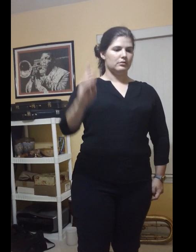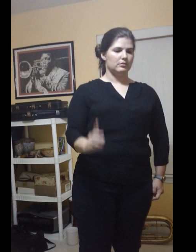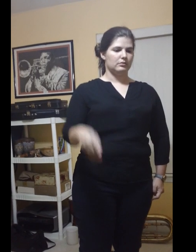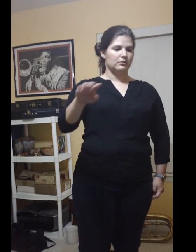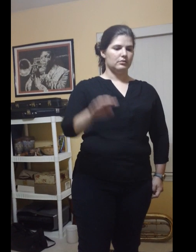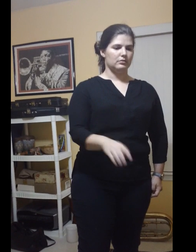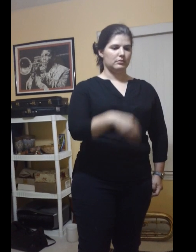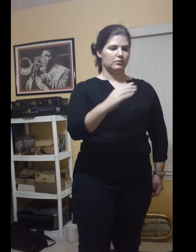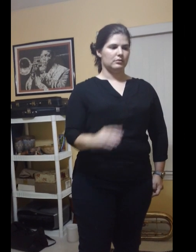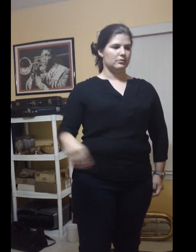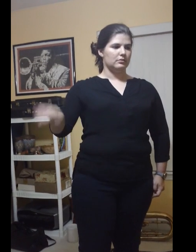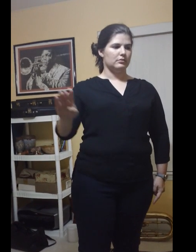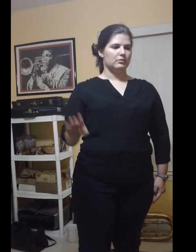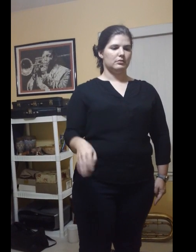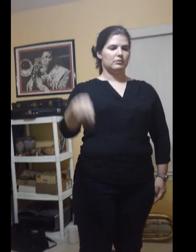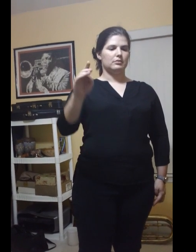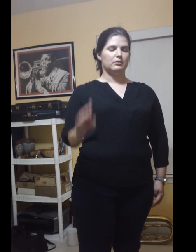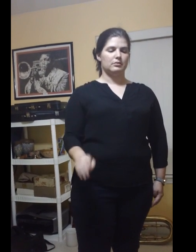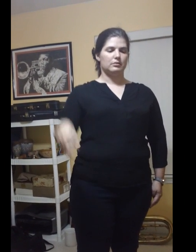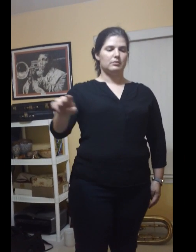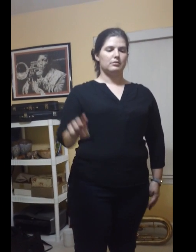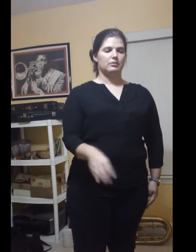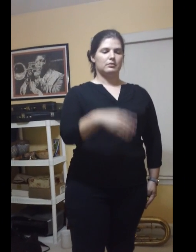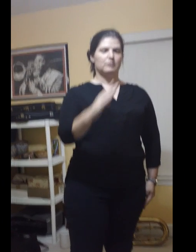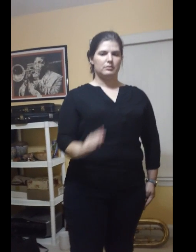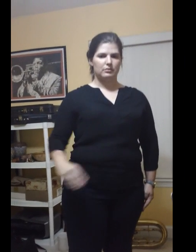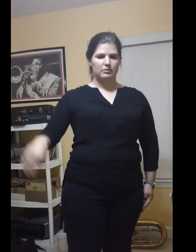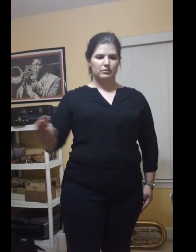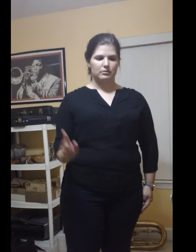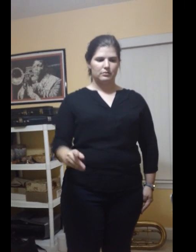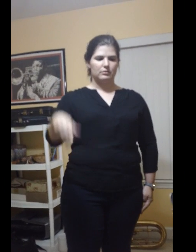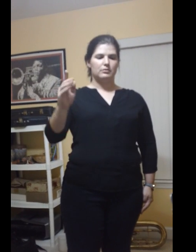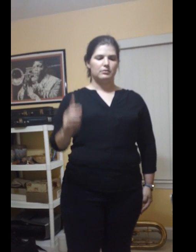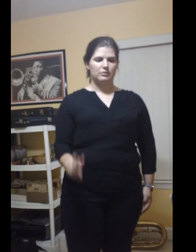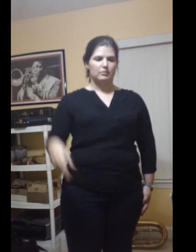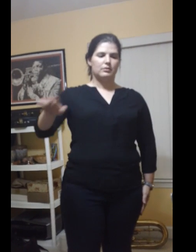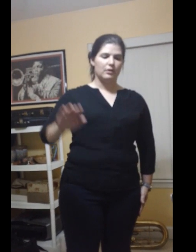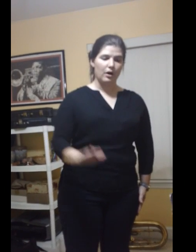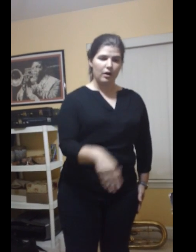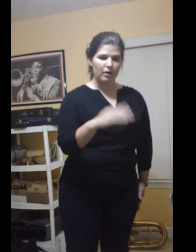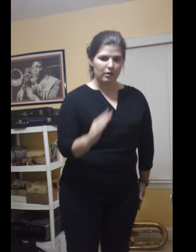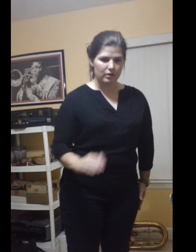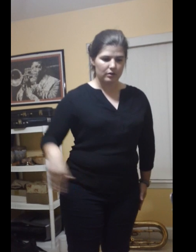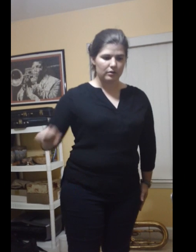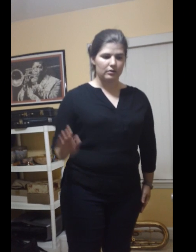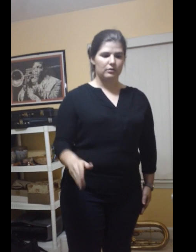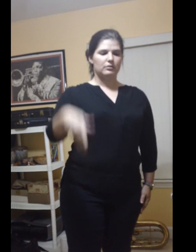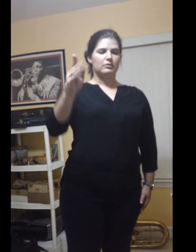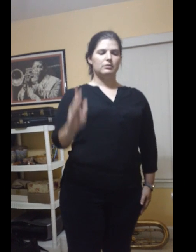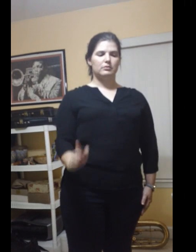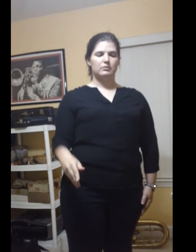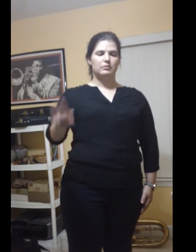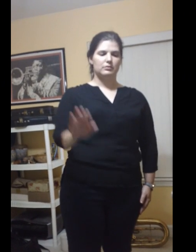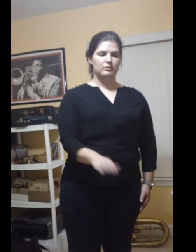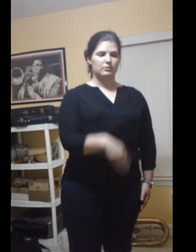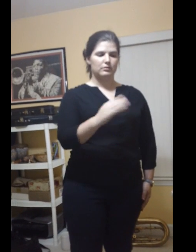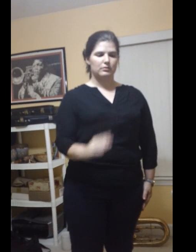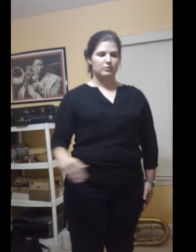church and liturgy and song, In faith and love through